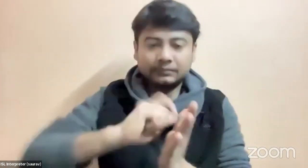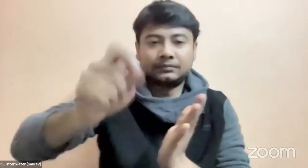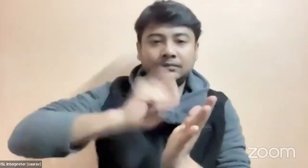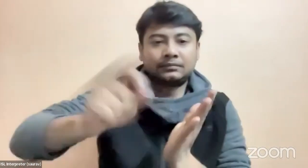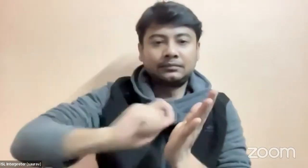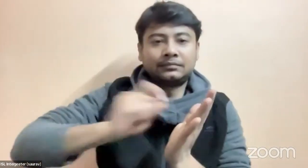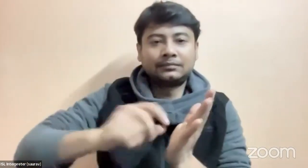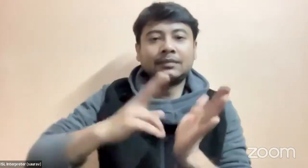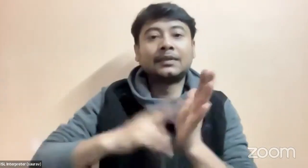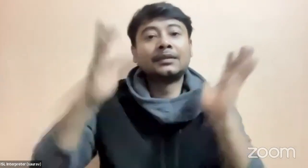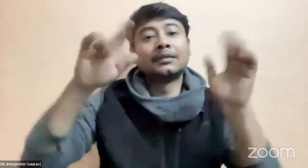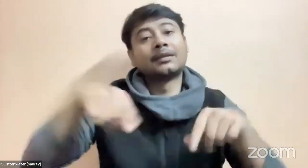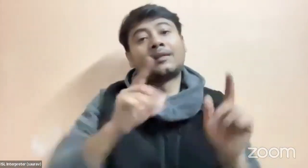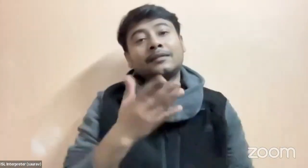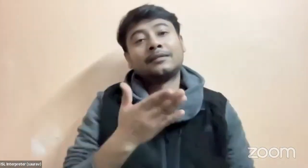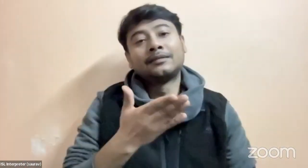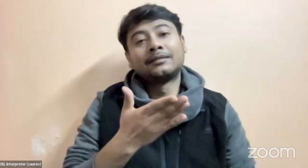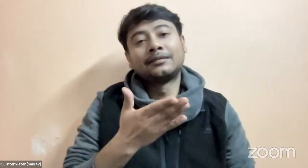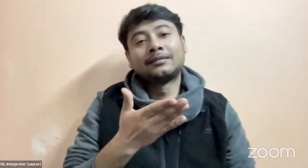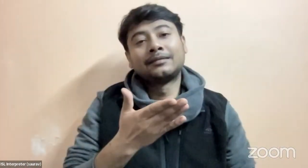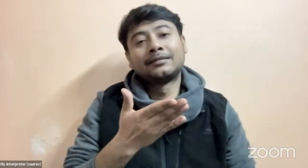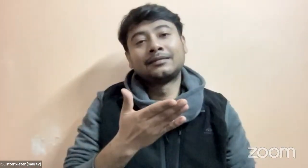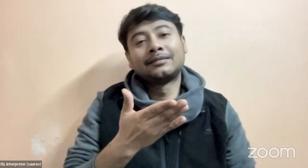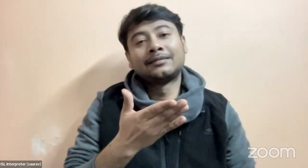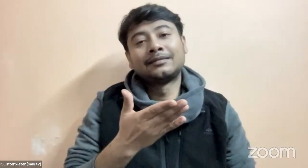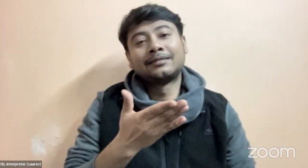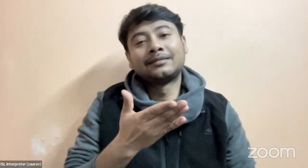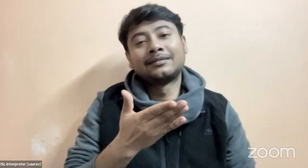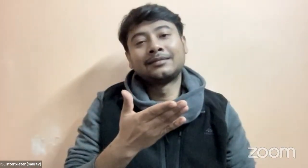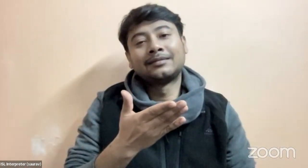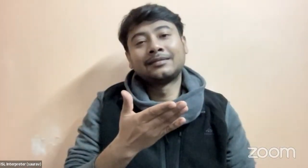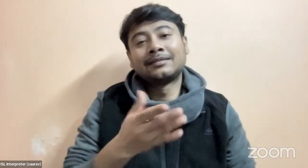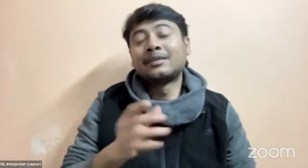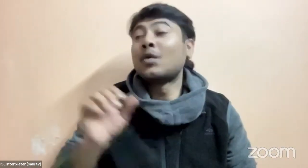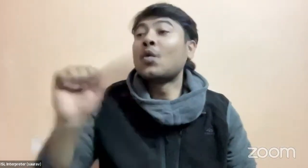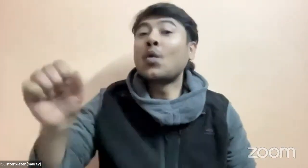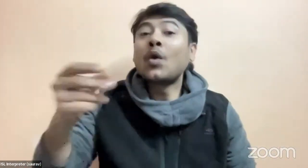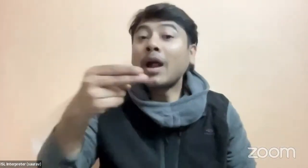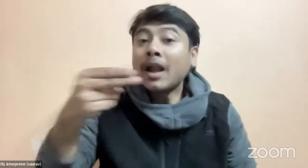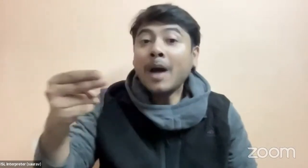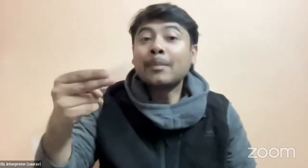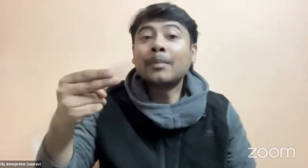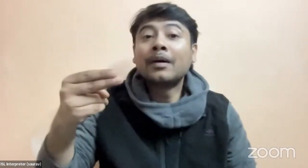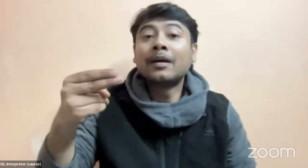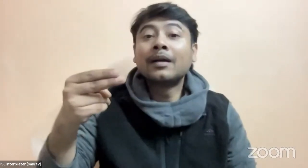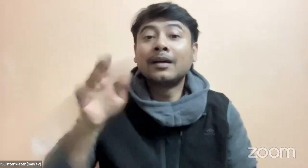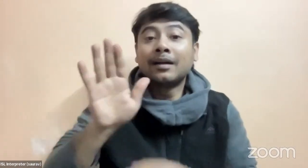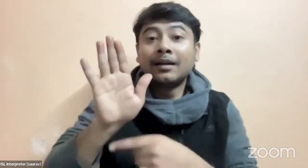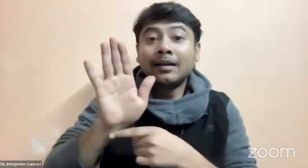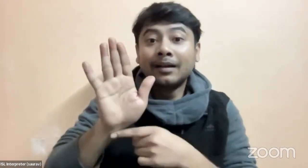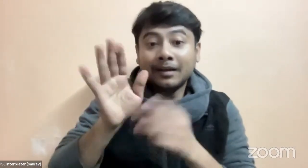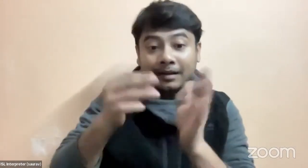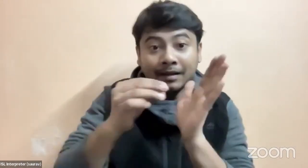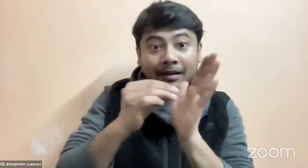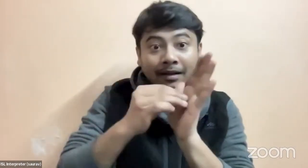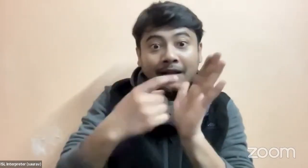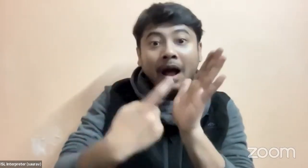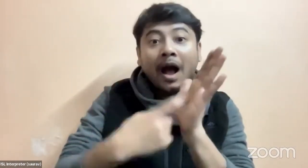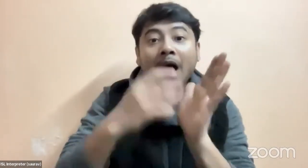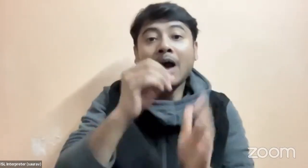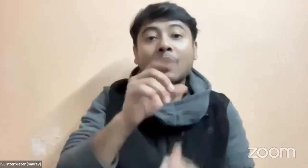Only write your name on the answer sheet. I will write all the answers. I will pass you. You go to spiritual world, enjoy.